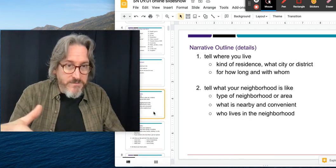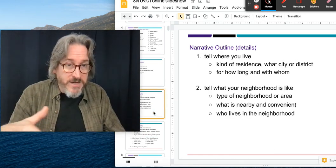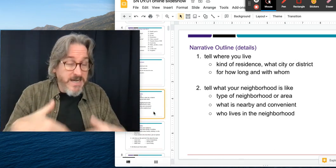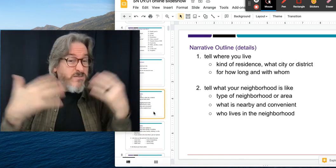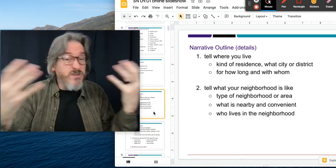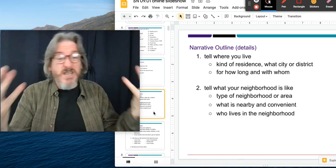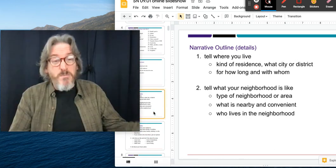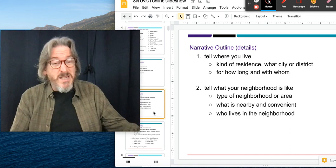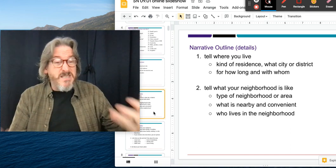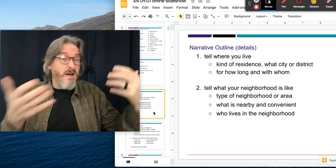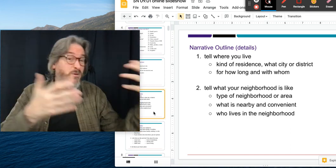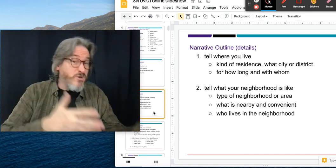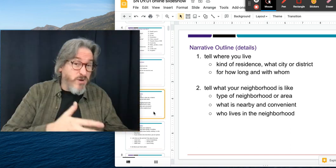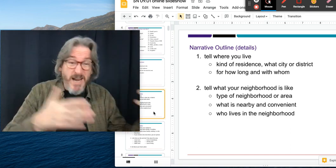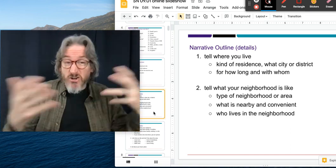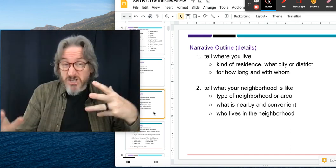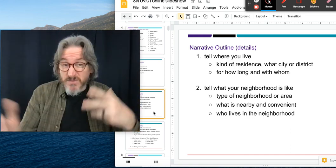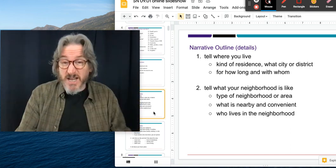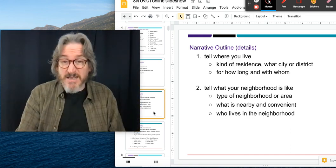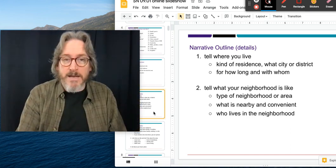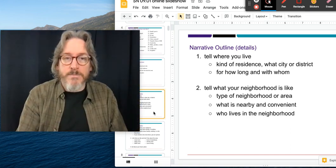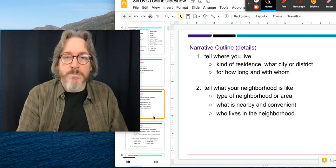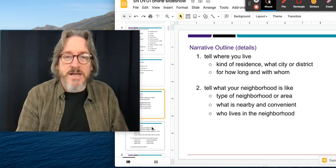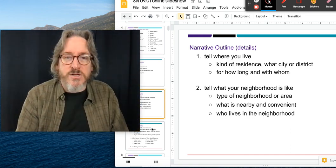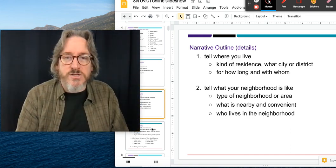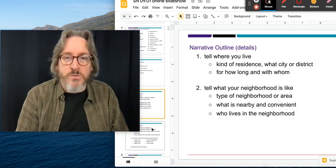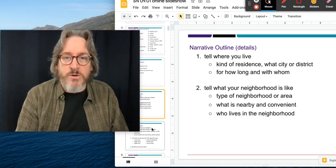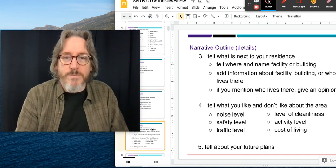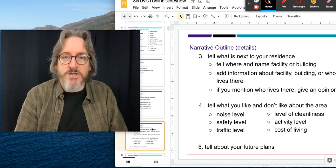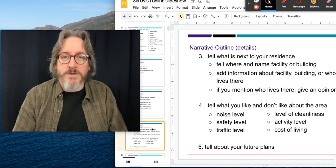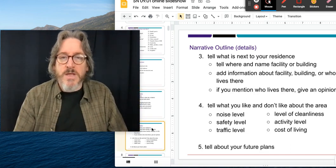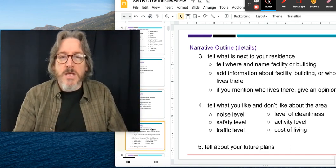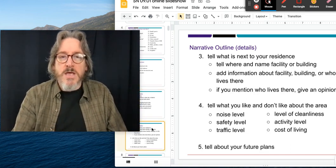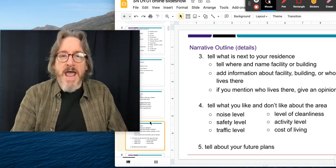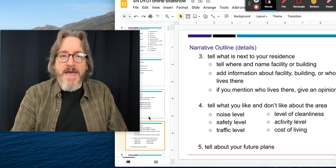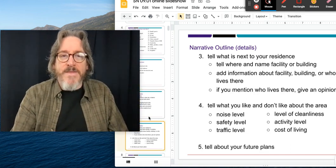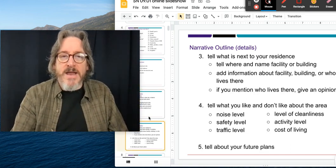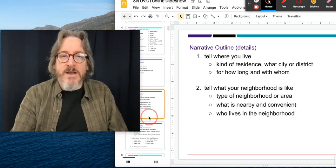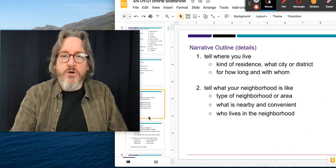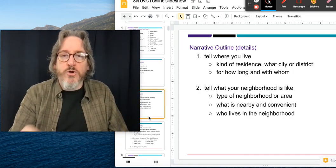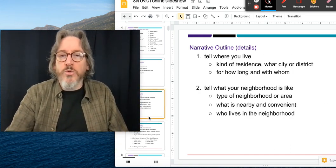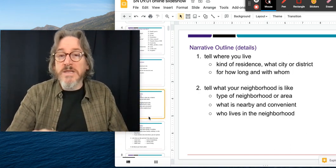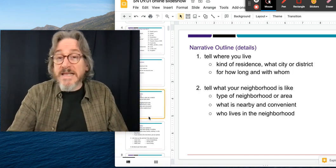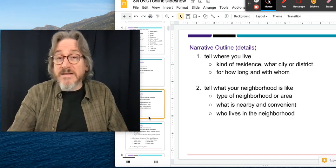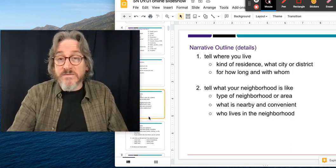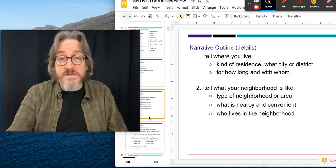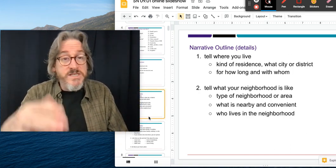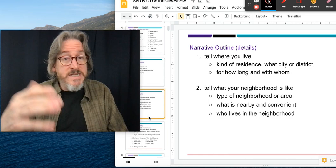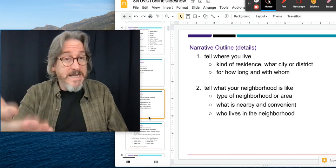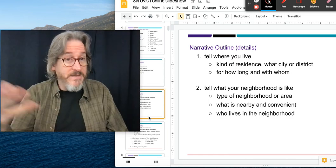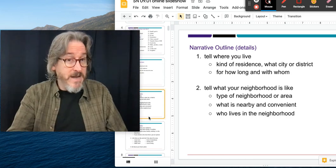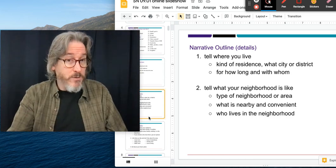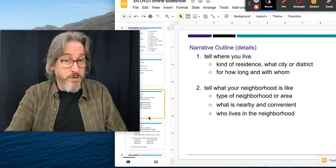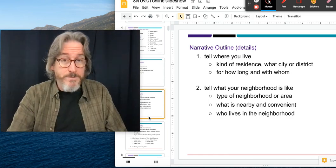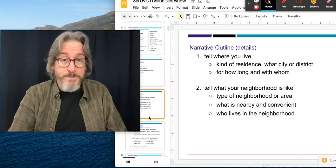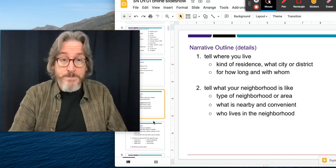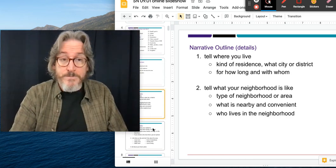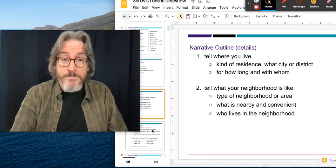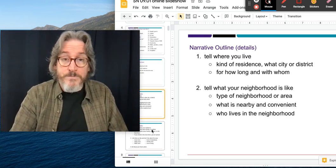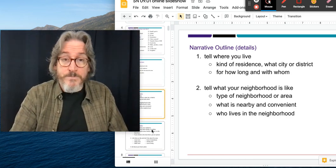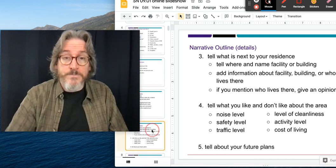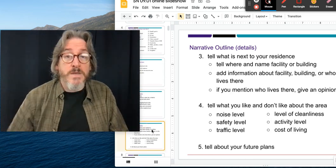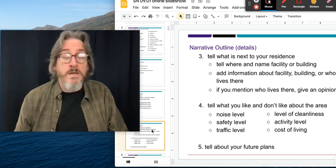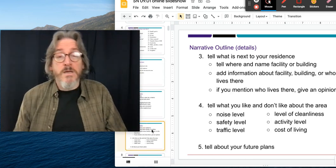nearby and convenient. If there's like a bus stop or a train or something like that, that's also worth mentioning. And then who lives in the neighborhood.